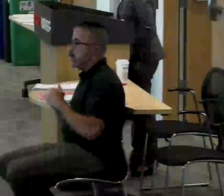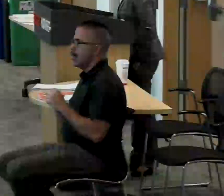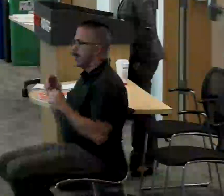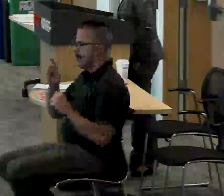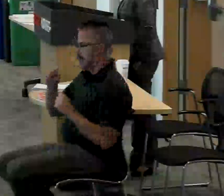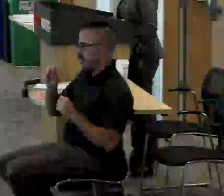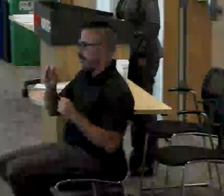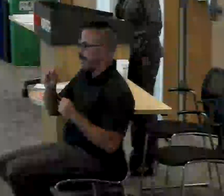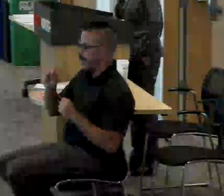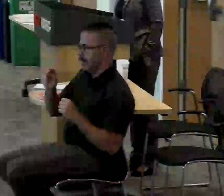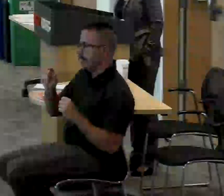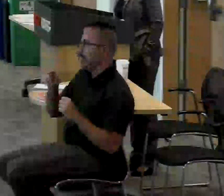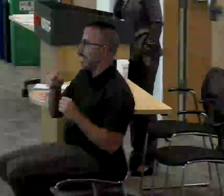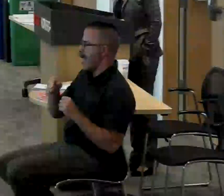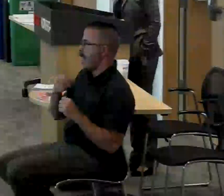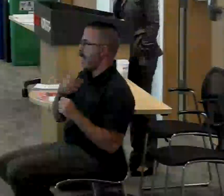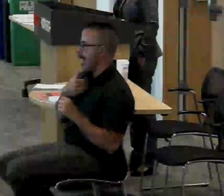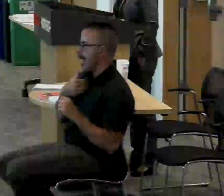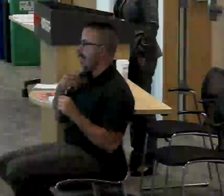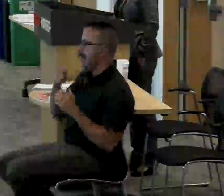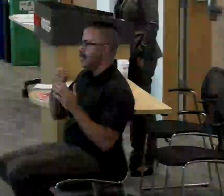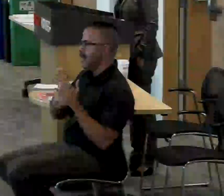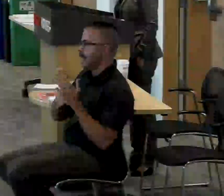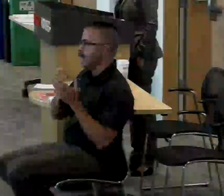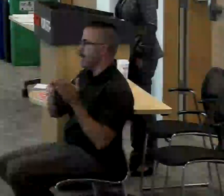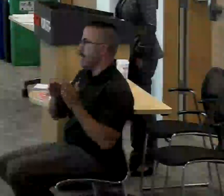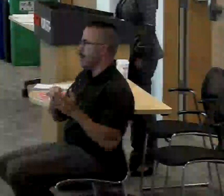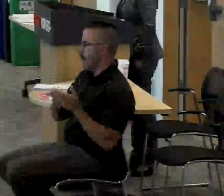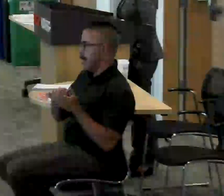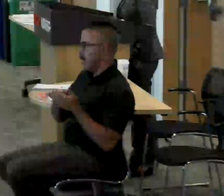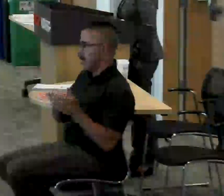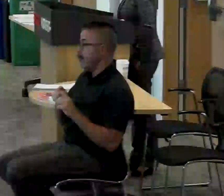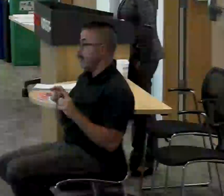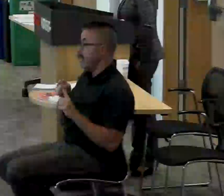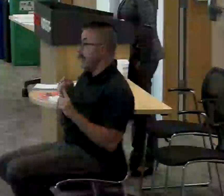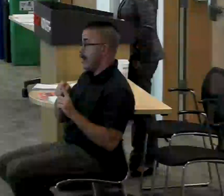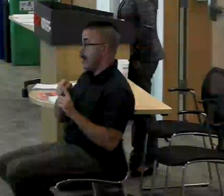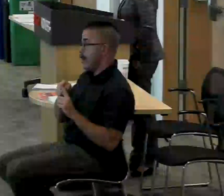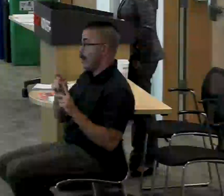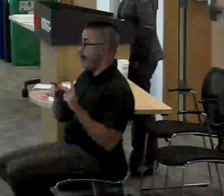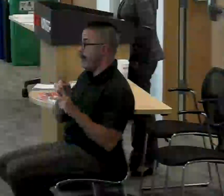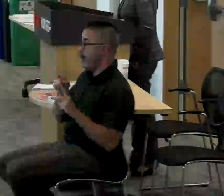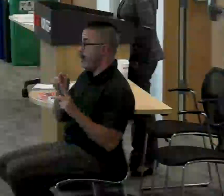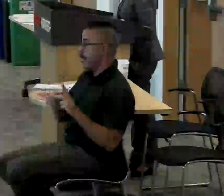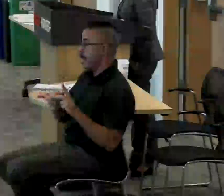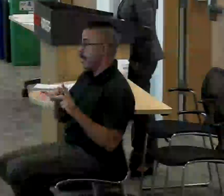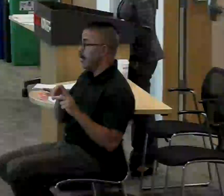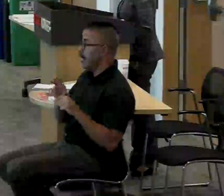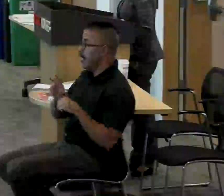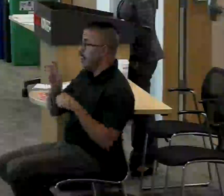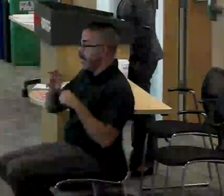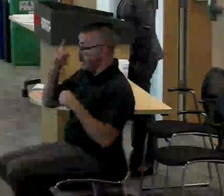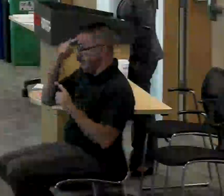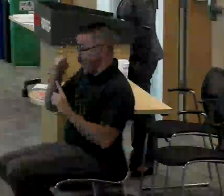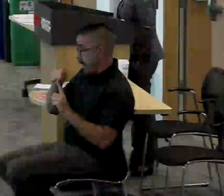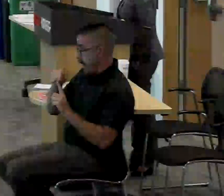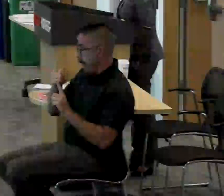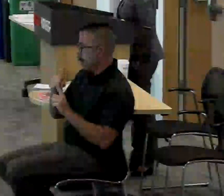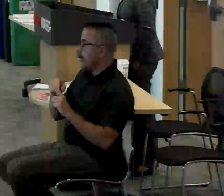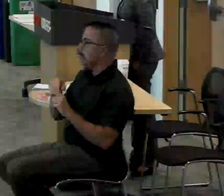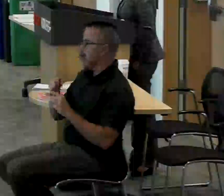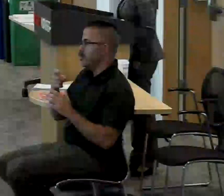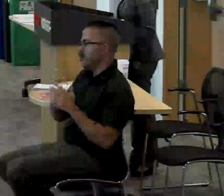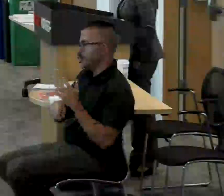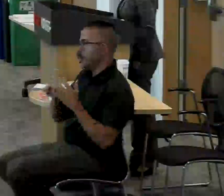legislature, and we are all very jealous of them. But their vendor who does the investments for them, they do